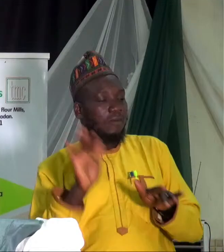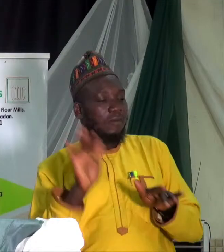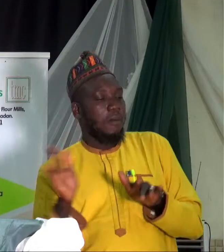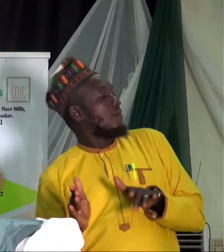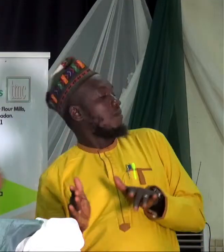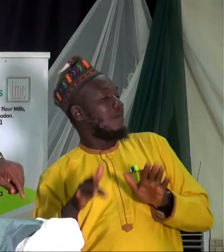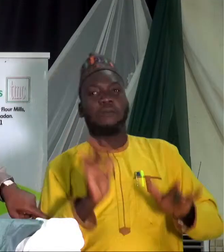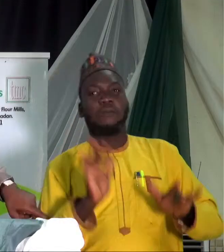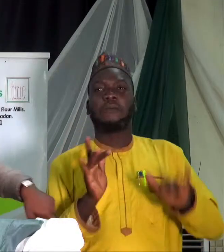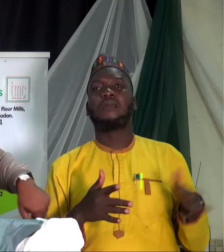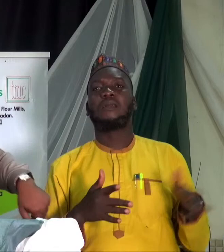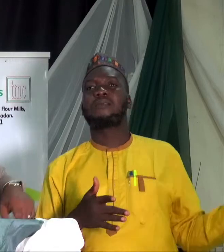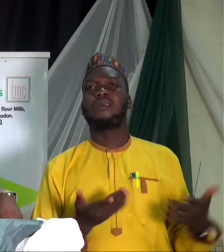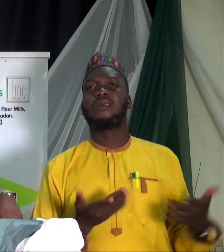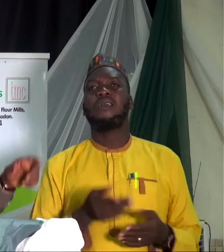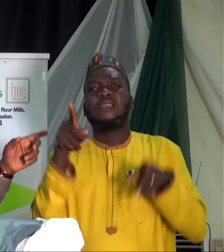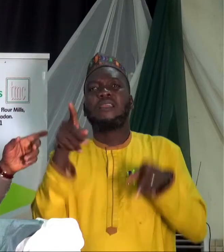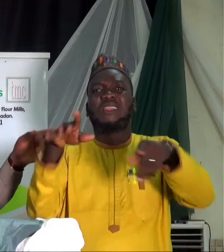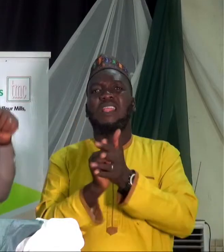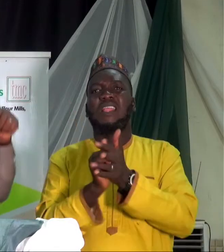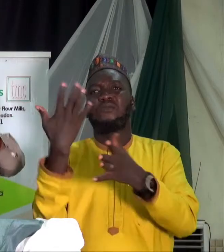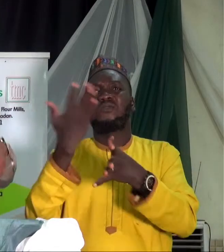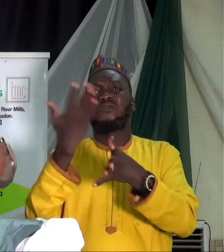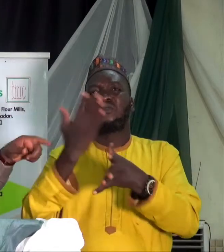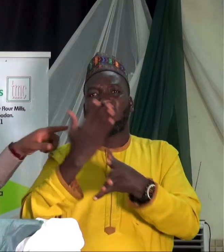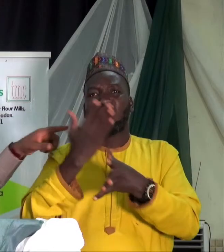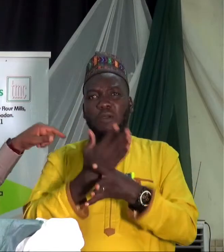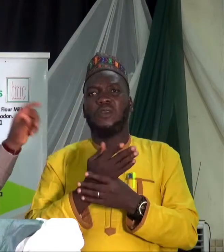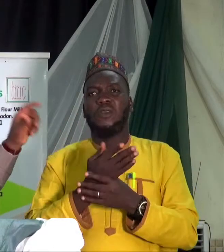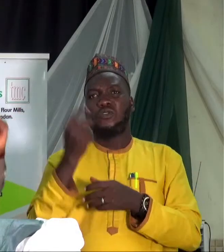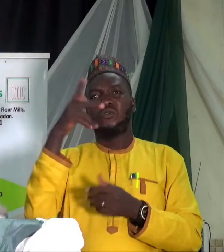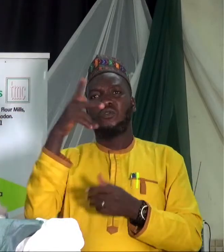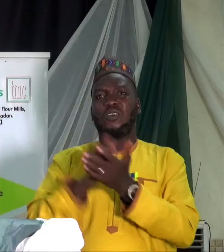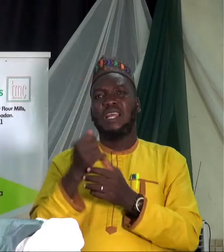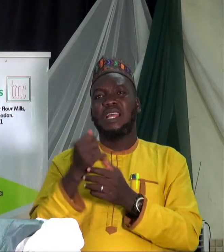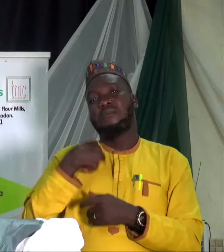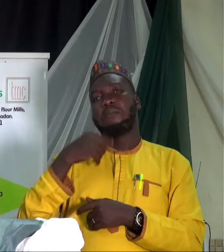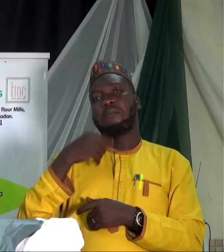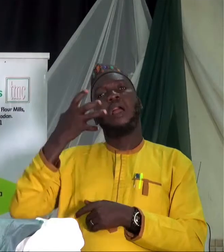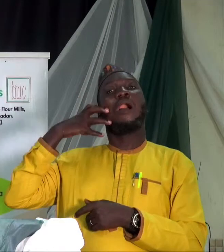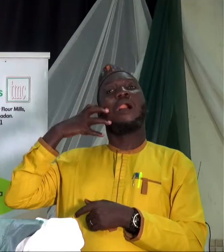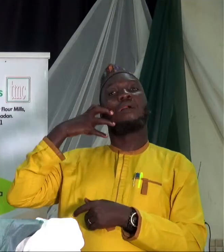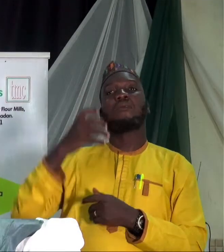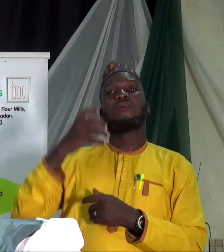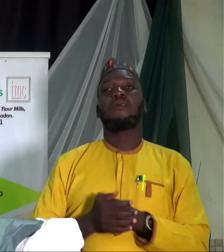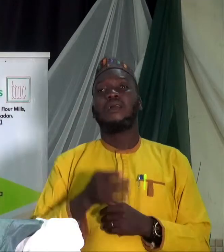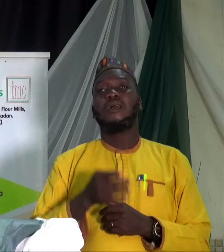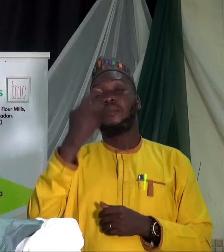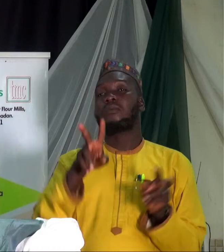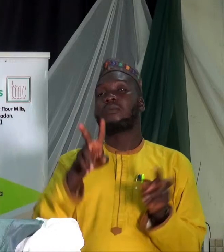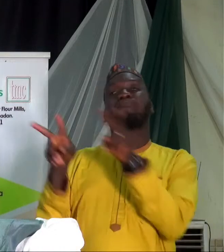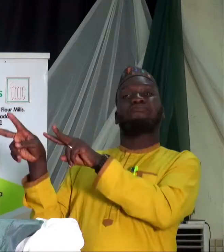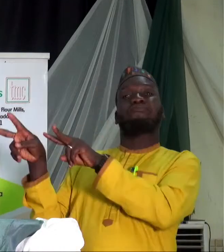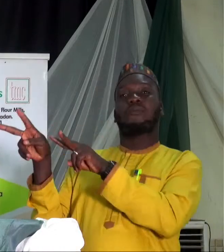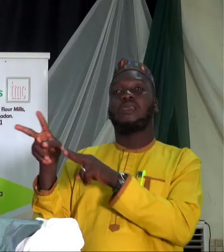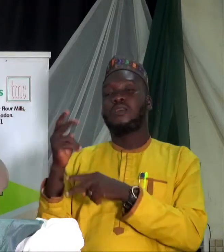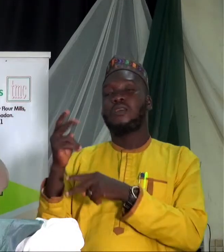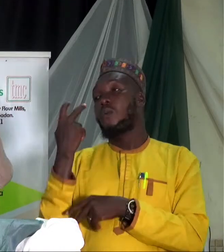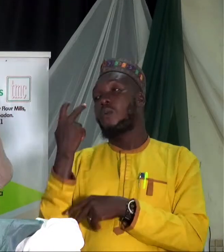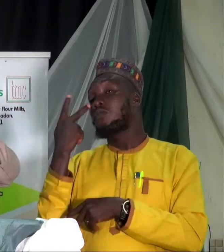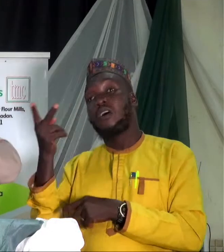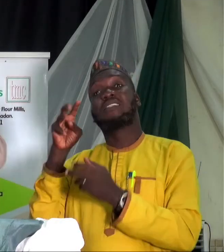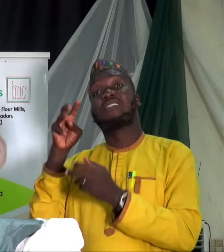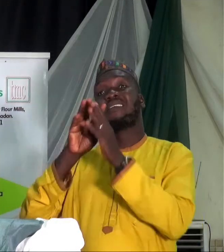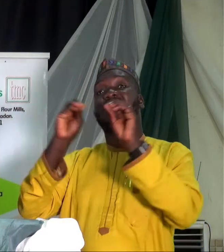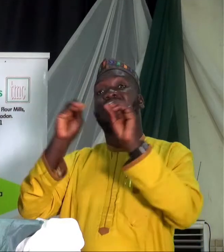bá fi ó dán láàmú ó fi síbi ni ẹ rí i pé mo ṣe ń mọ wípé brother ìkọlà ni we are as ẹni bá wà bí ẹ máa rí these are